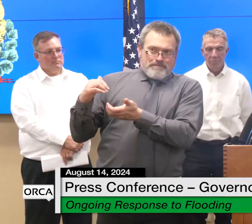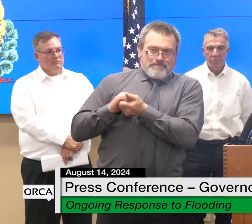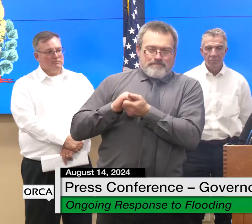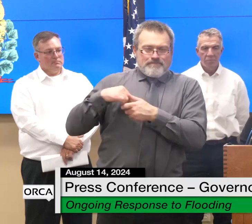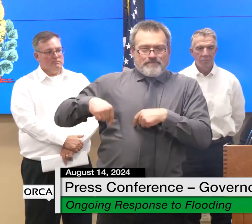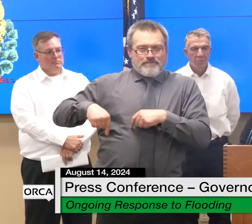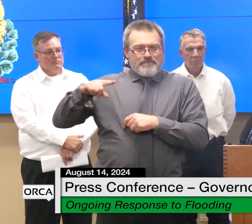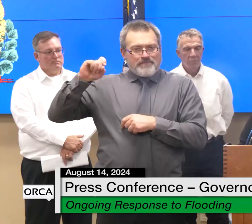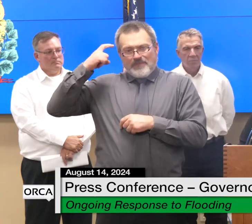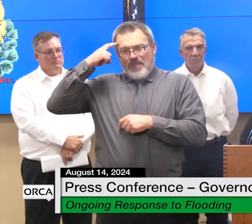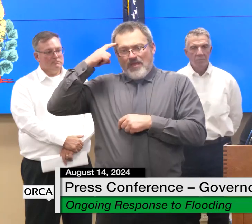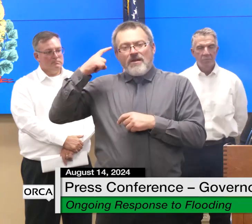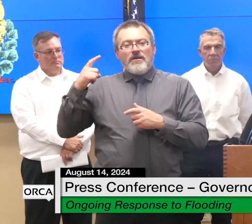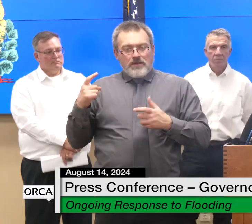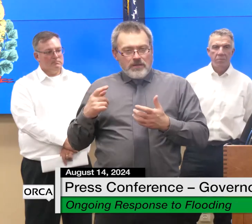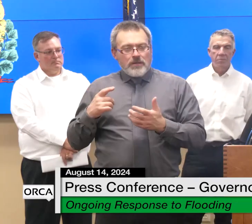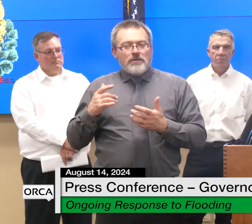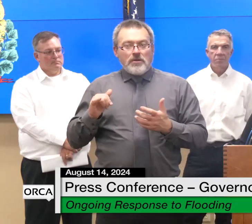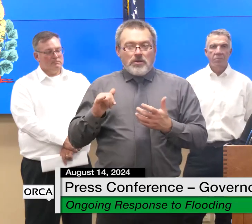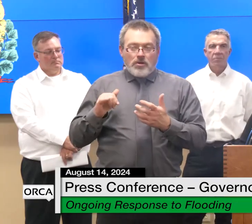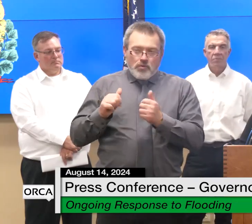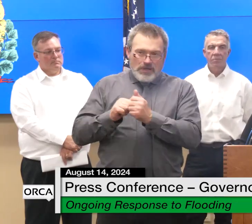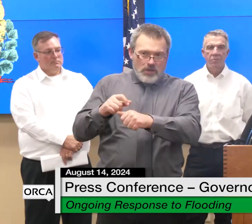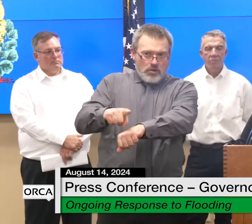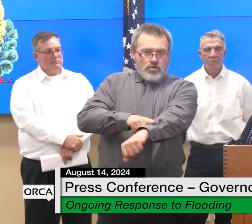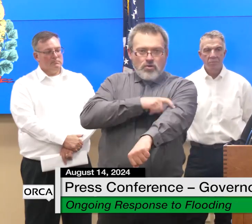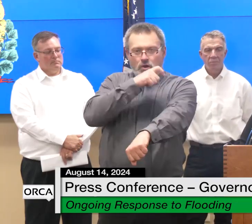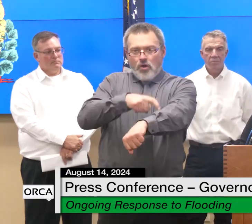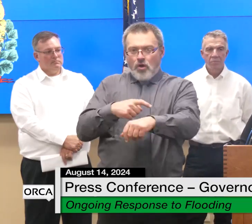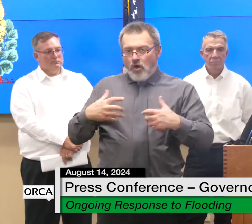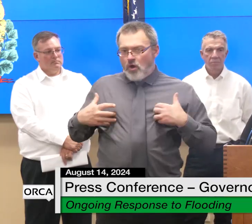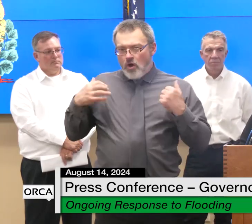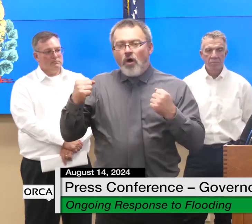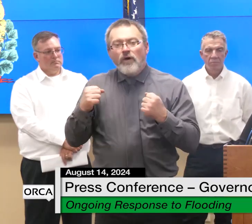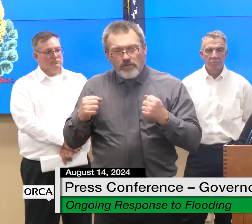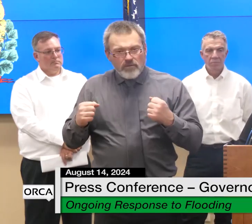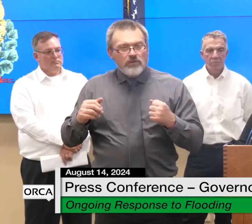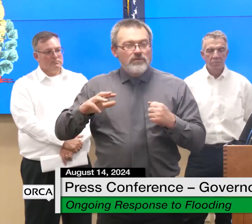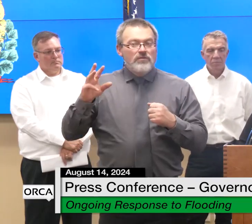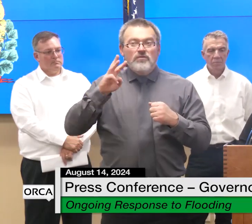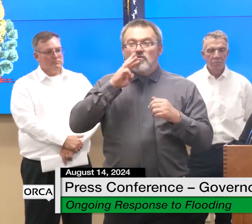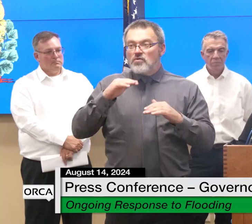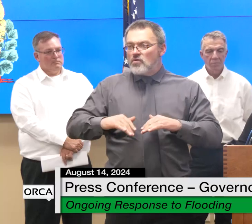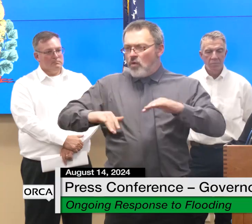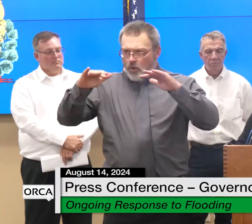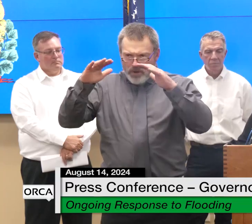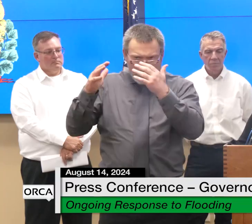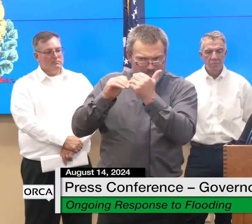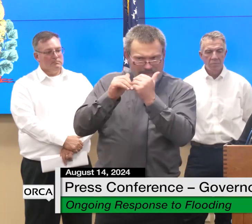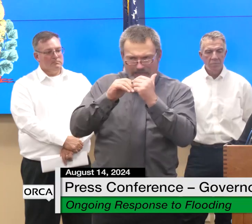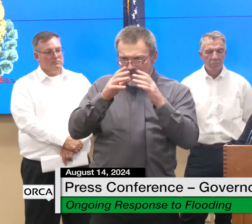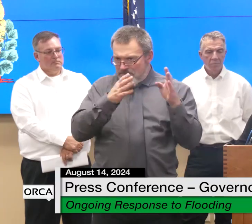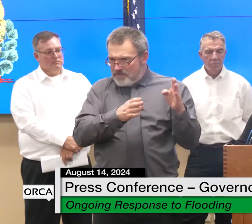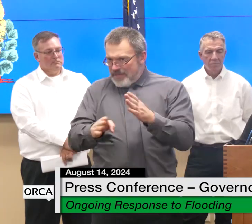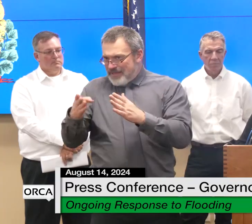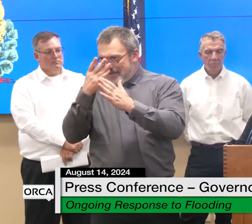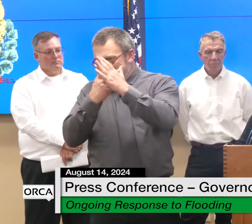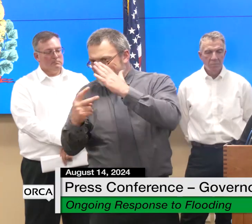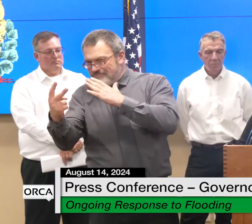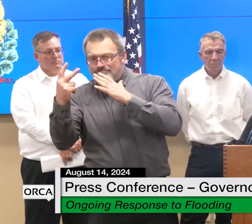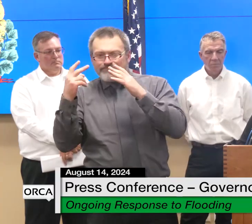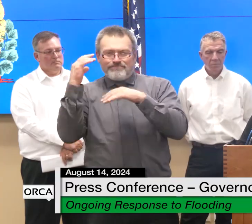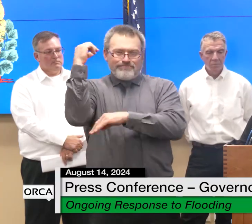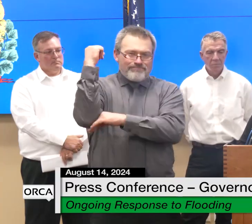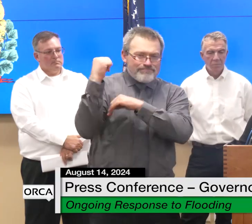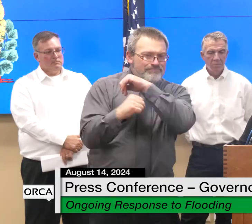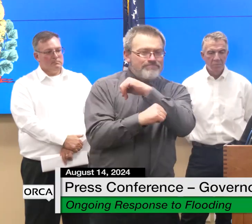recovery groups, with the Vermont Disaster Recovery Fund, and with the StormWise Foundation to create a new integrated data system